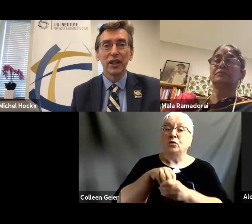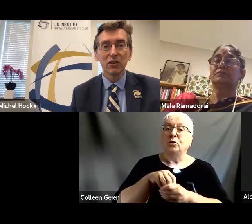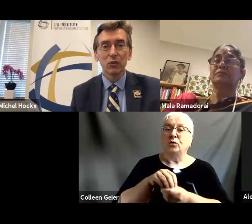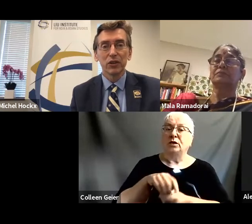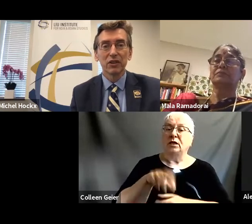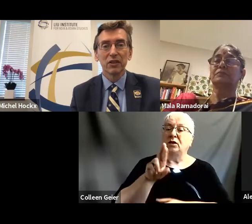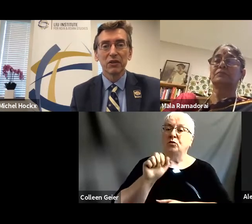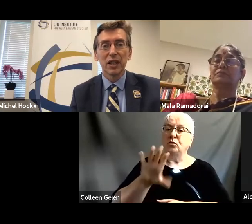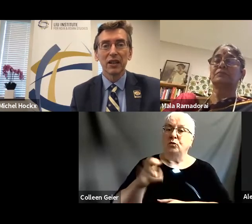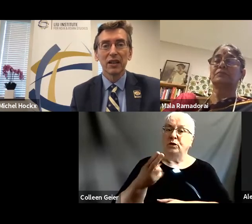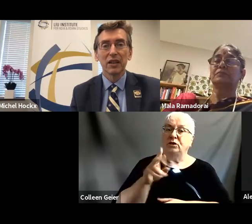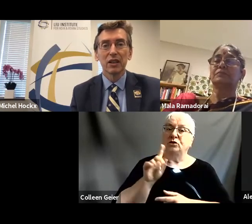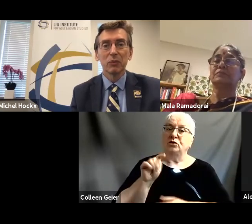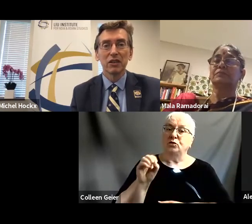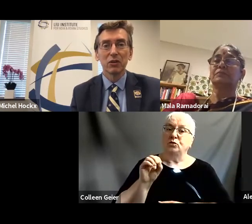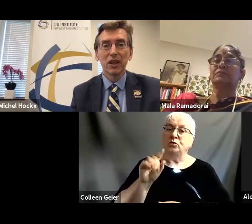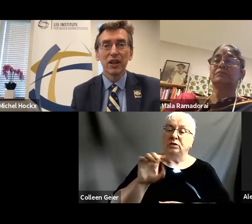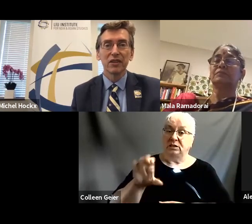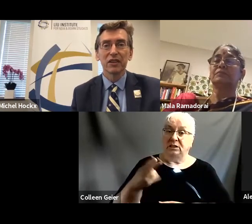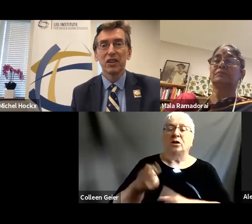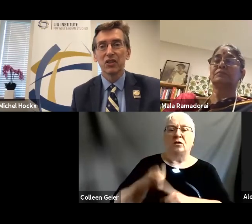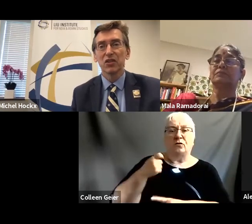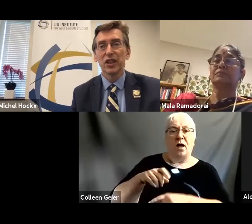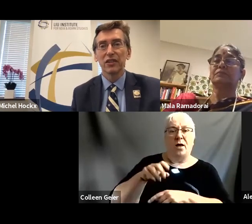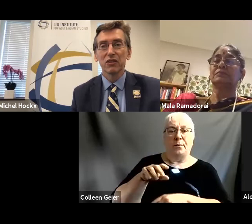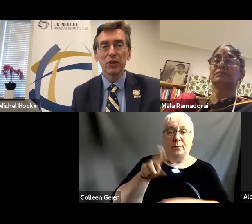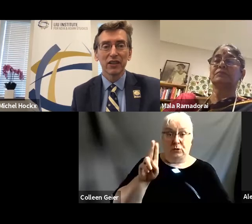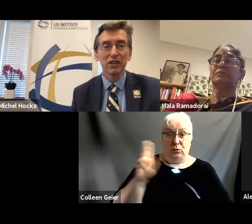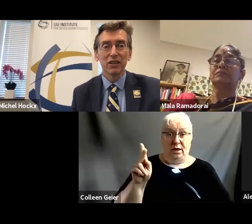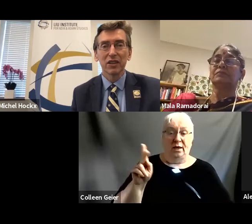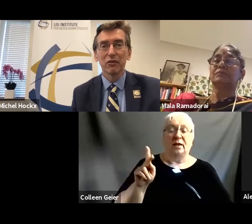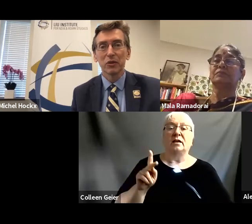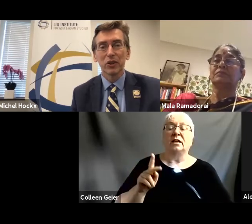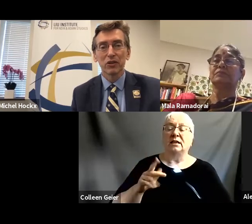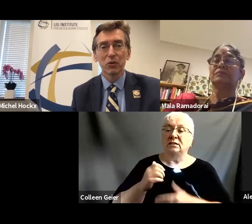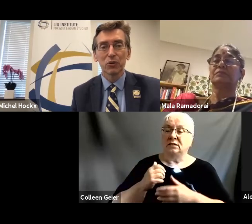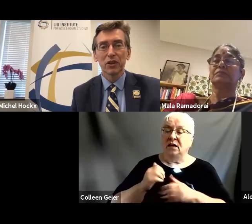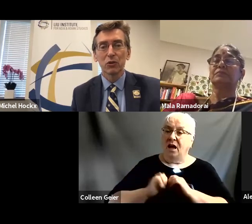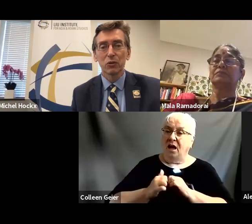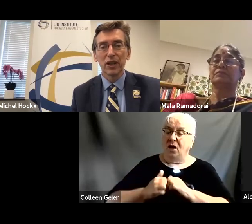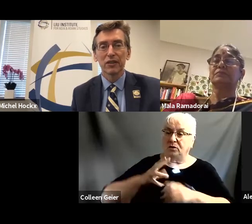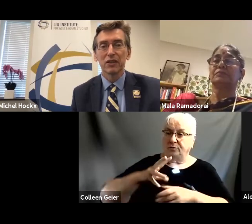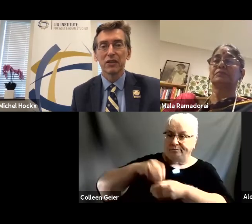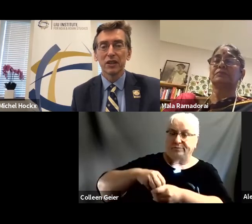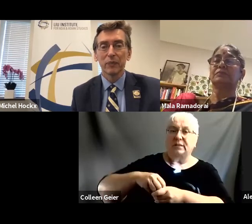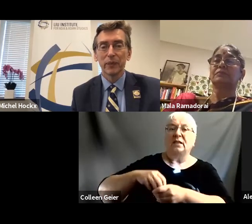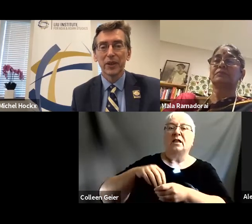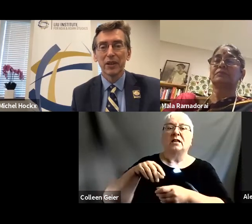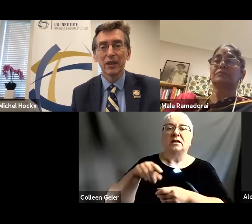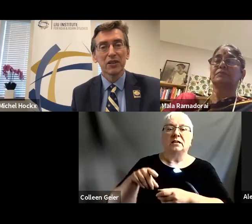NGO headquartered in the UK, committed to enhancing teacher-child interaction in the government-run schools in Gujarat,